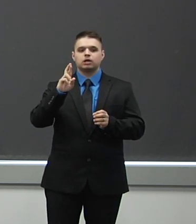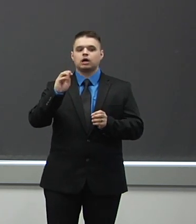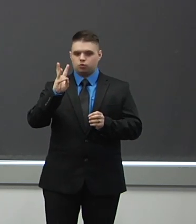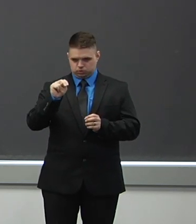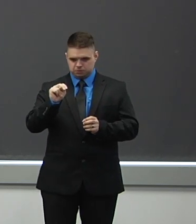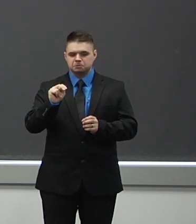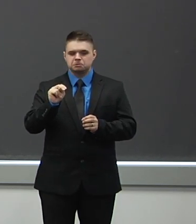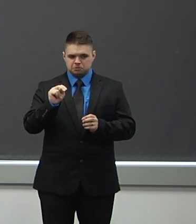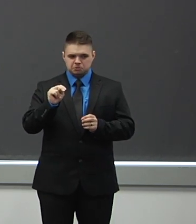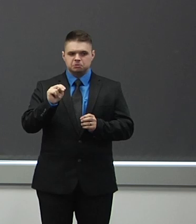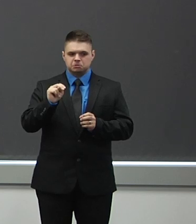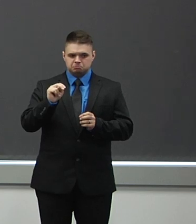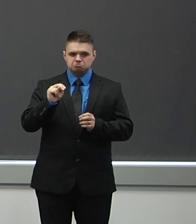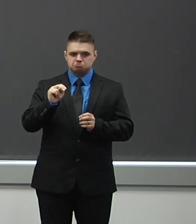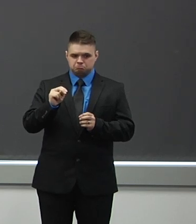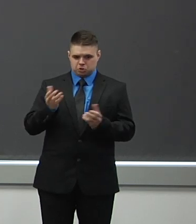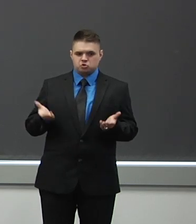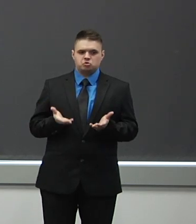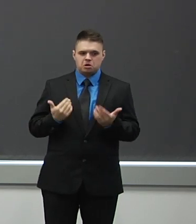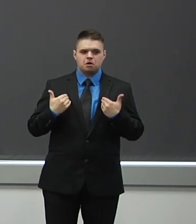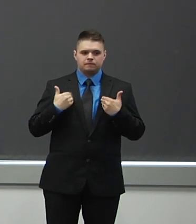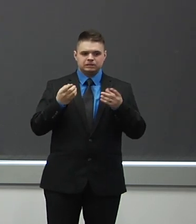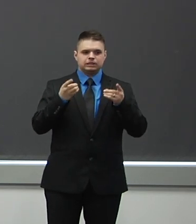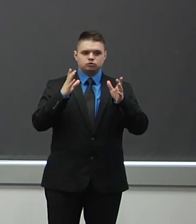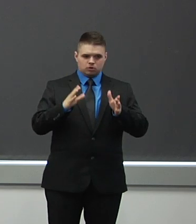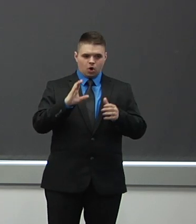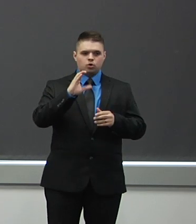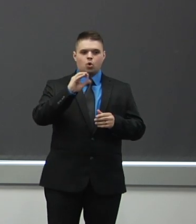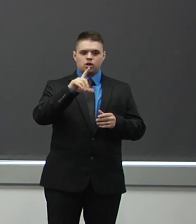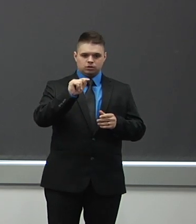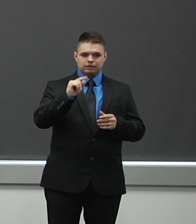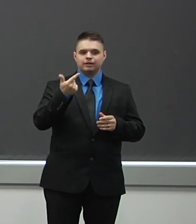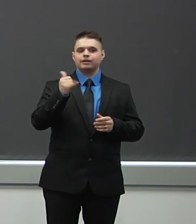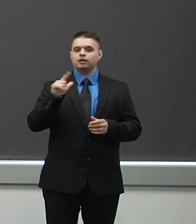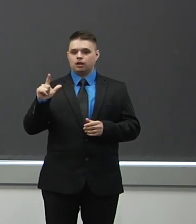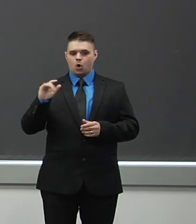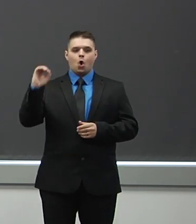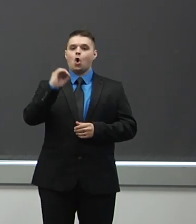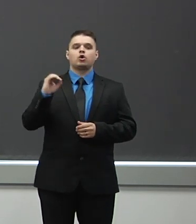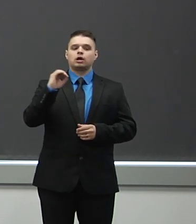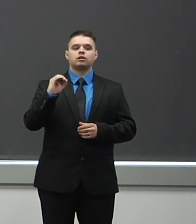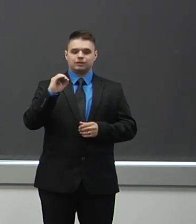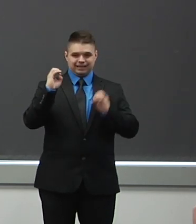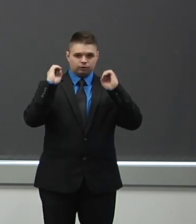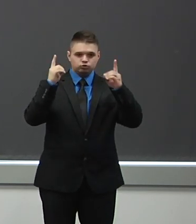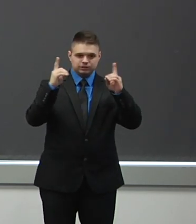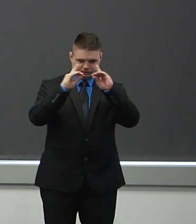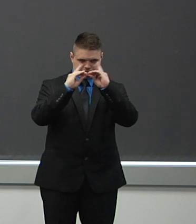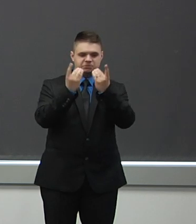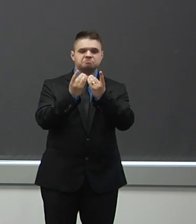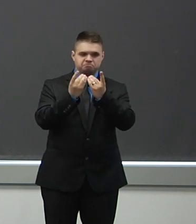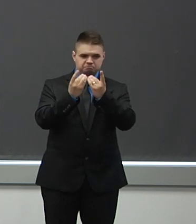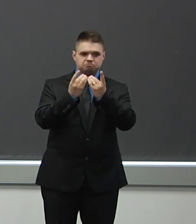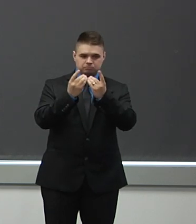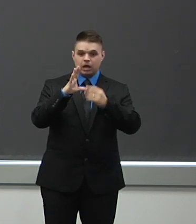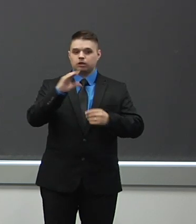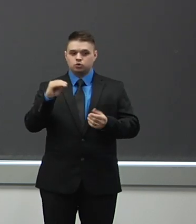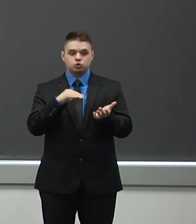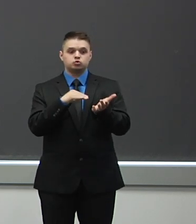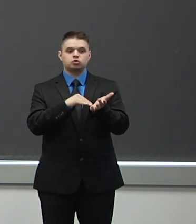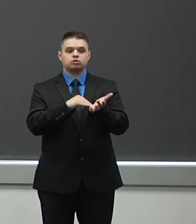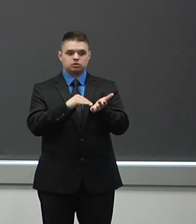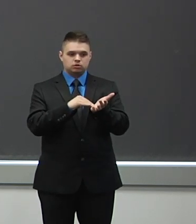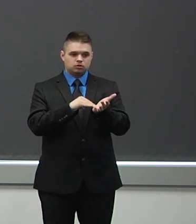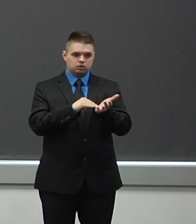On hand, we also have Director Colt Gill of the Oregon Education Department, and then Dr. Dana Harganani of the Oregon